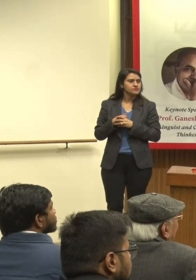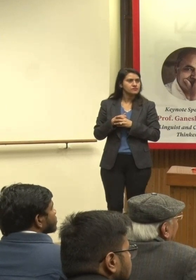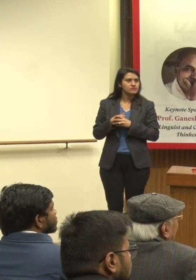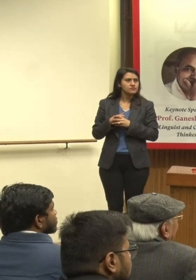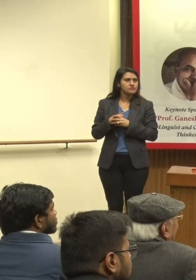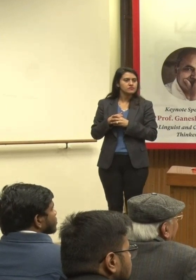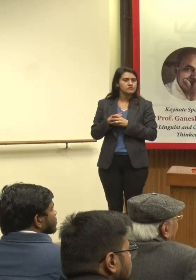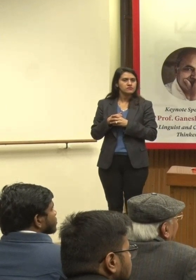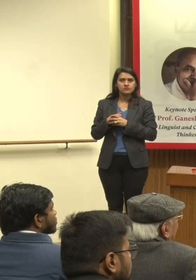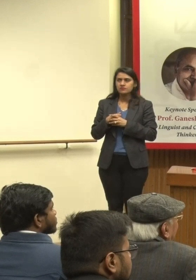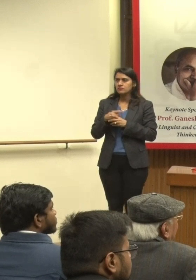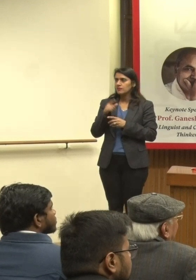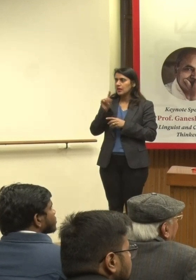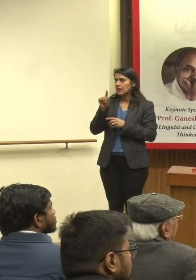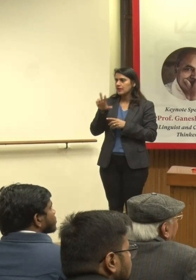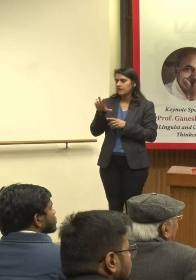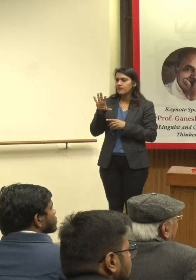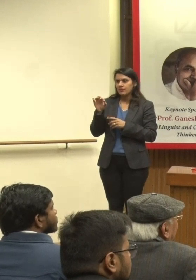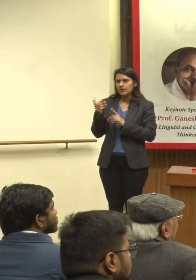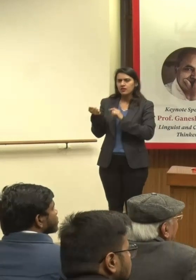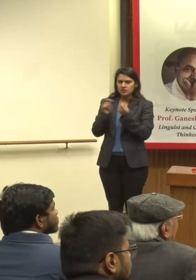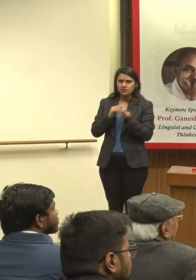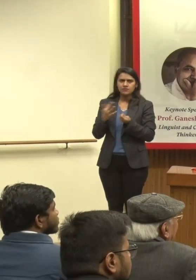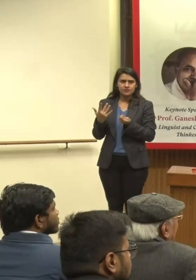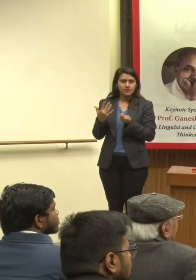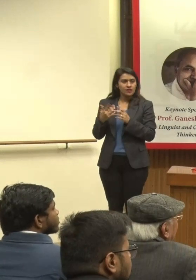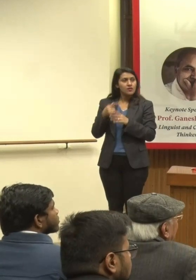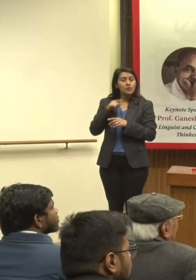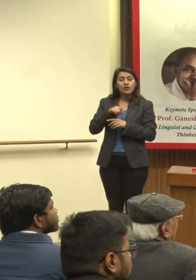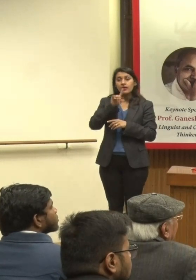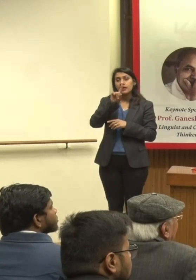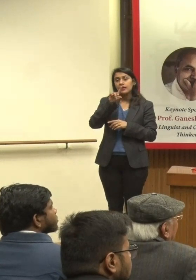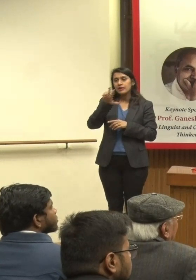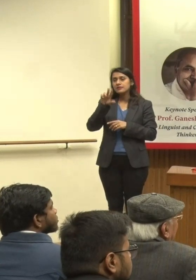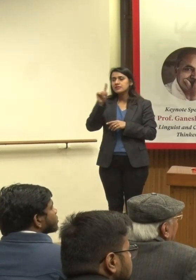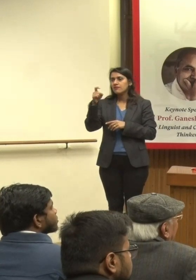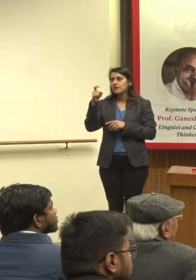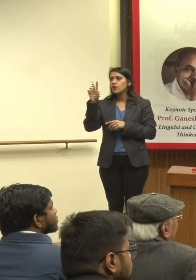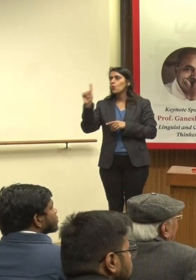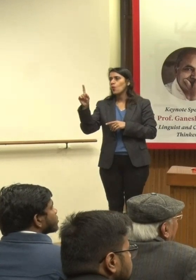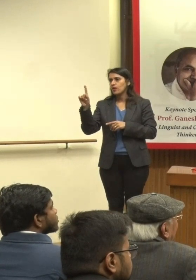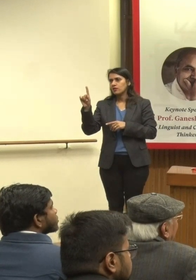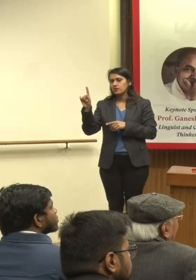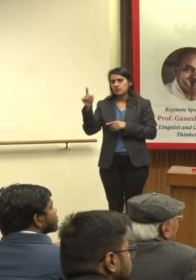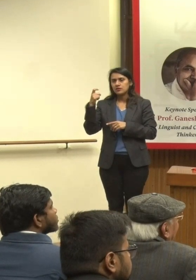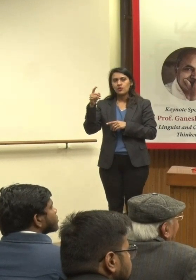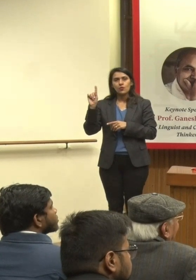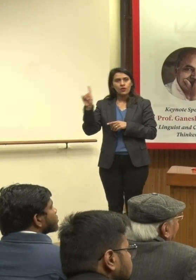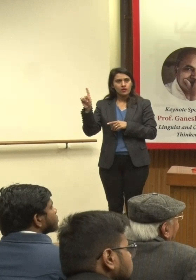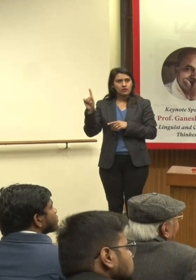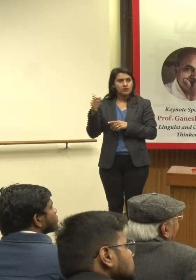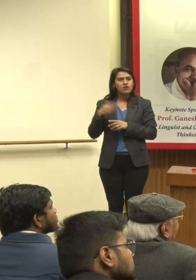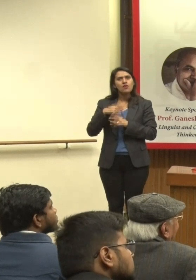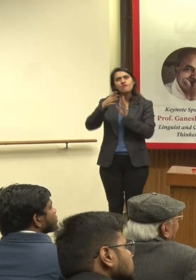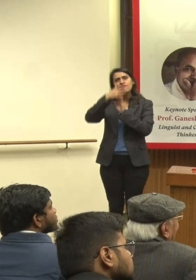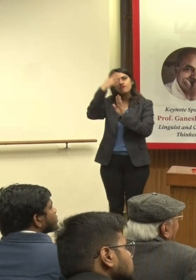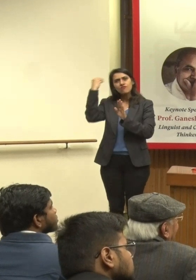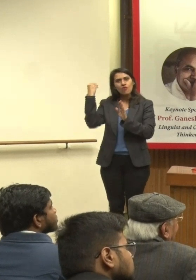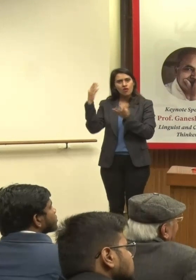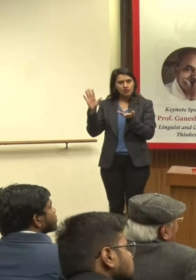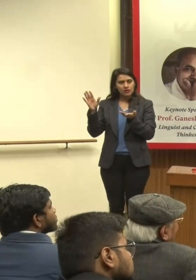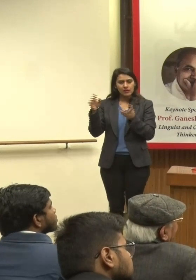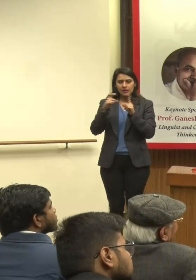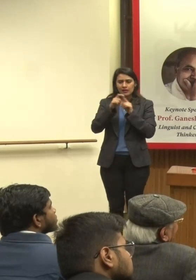And in 1871, this otherwise forgotten Thugee